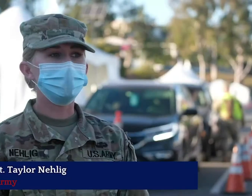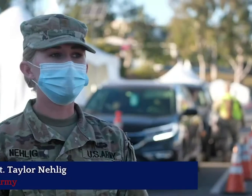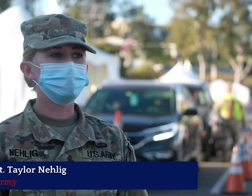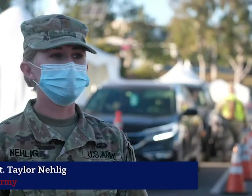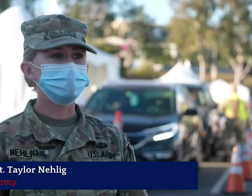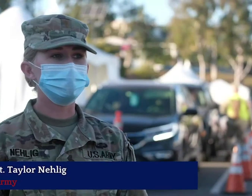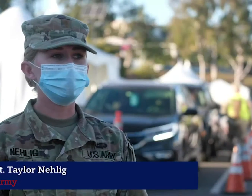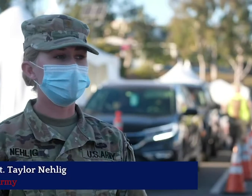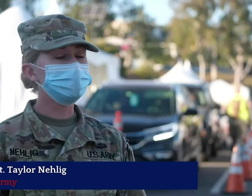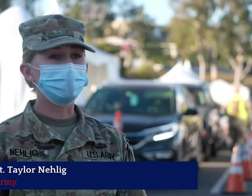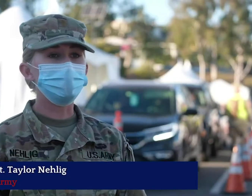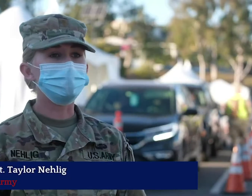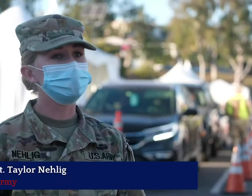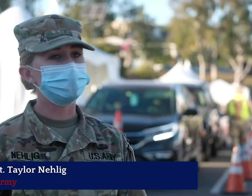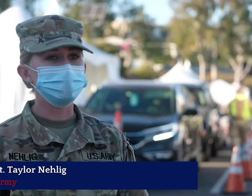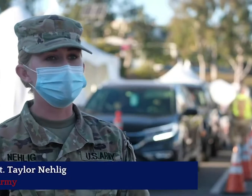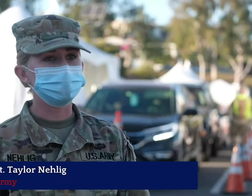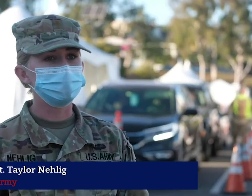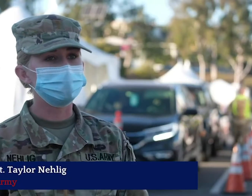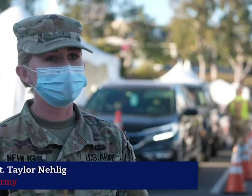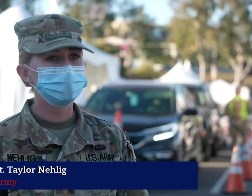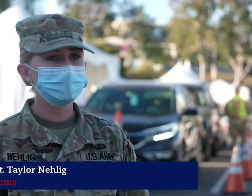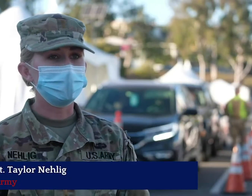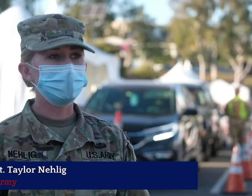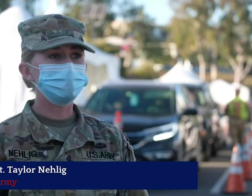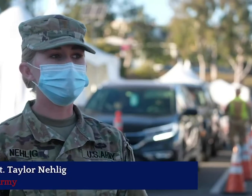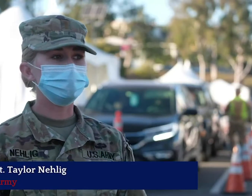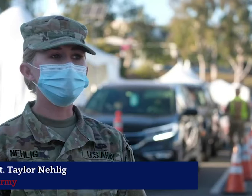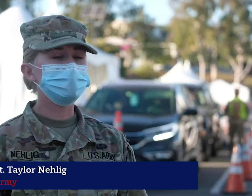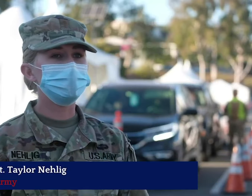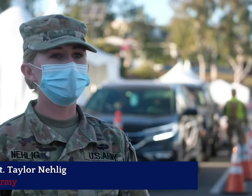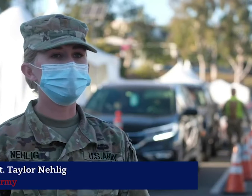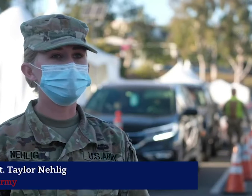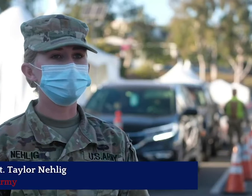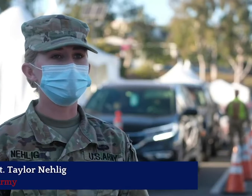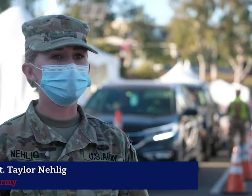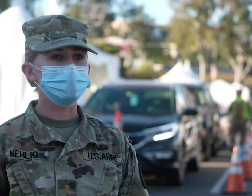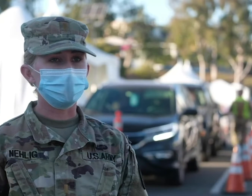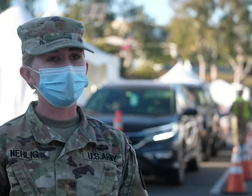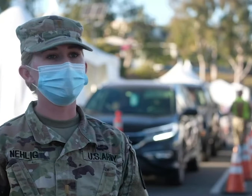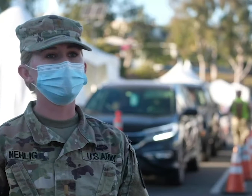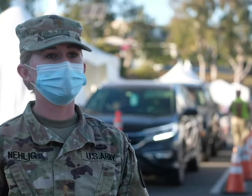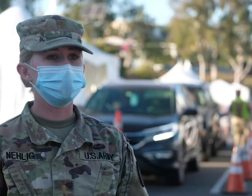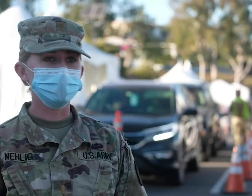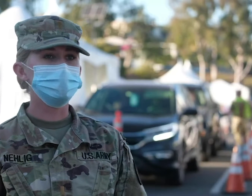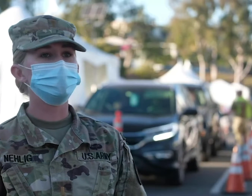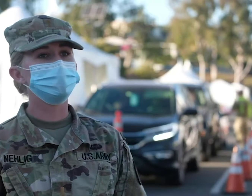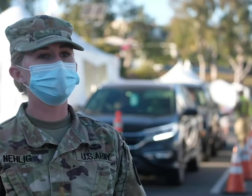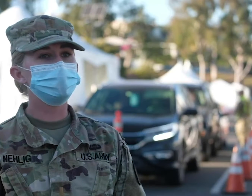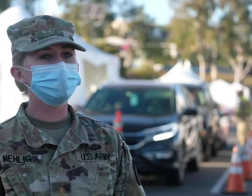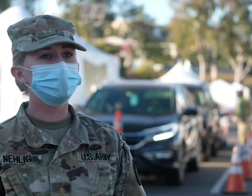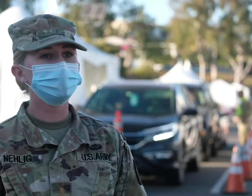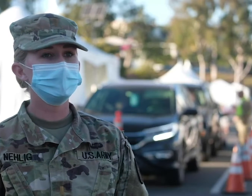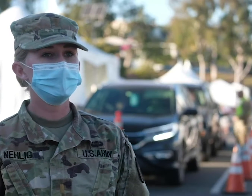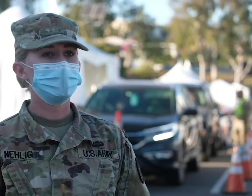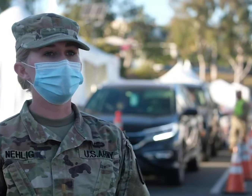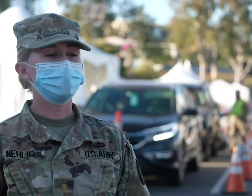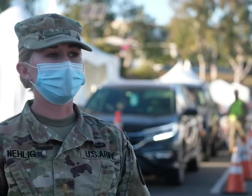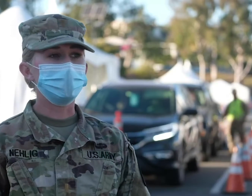actually seen kind of all three phases of COVID. I was originally out doing the swabbing to test people for COVID, and then my